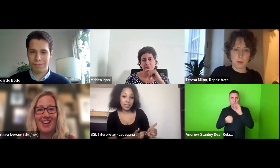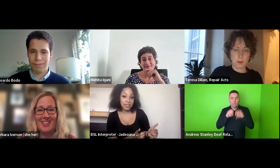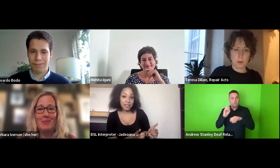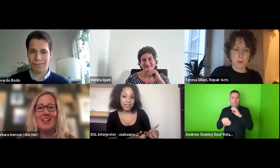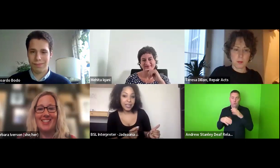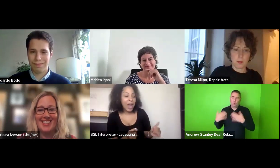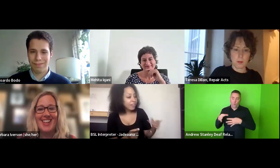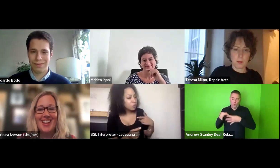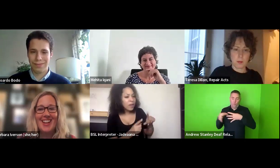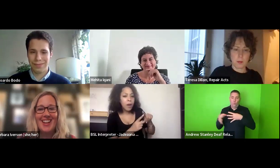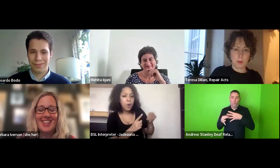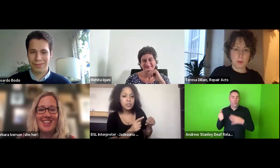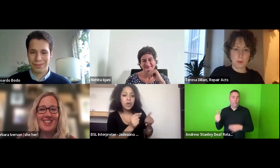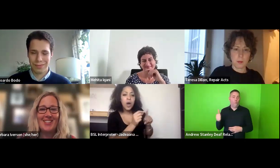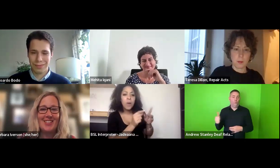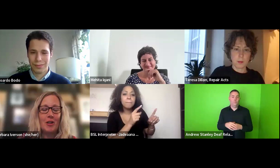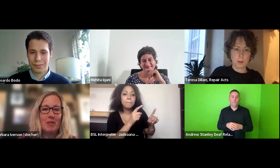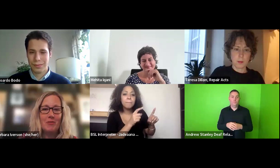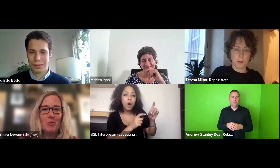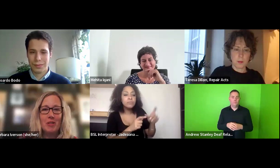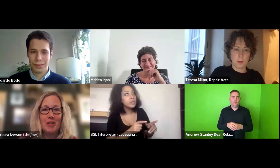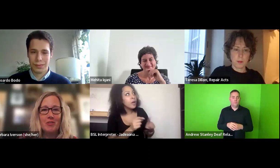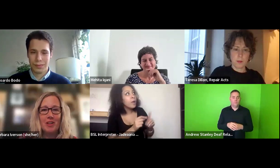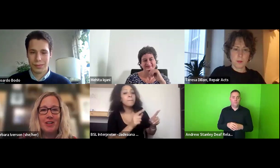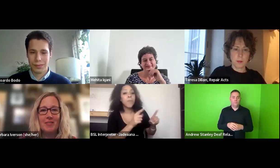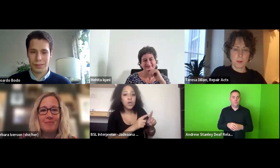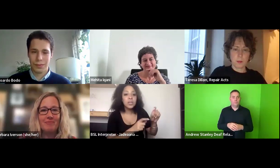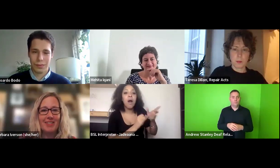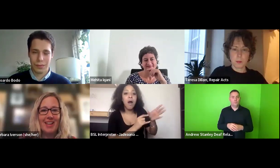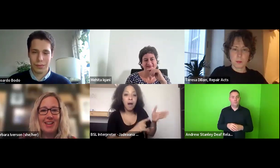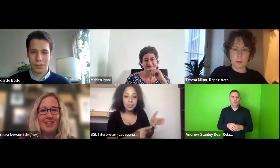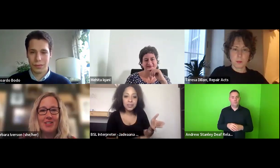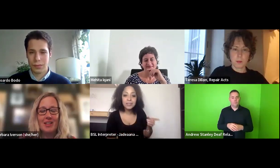had a podcast, because I think it's incredibly informative,